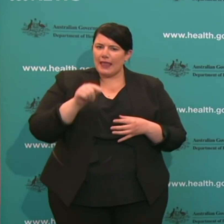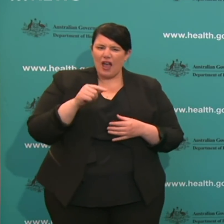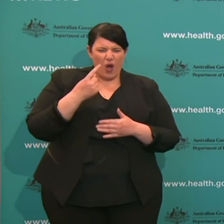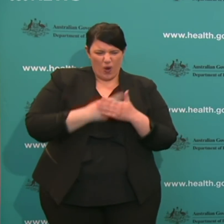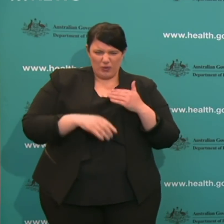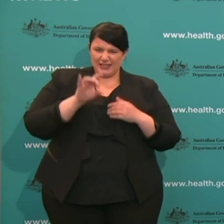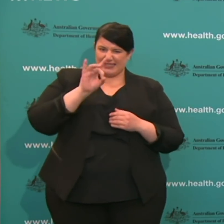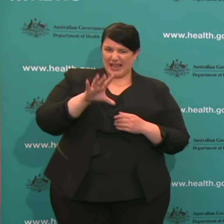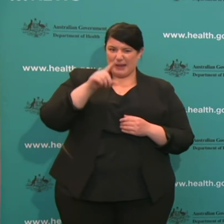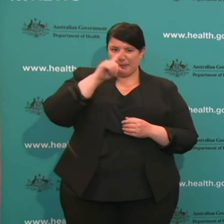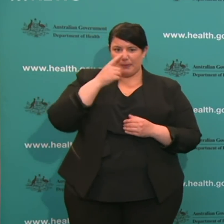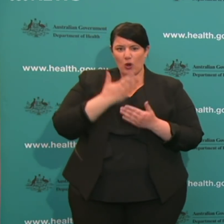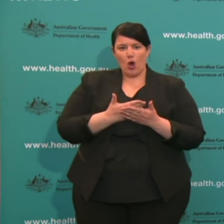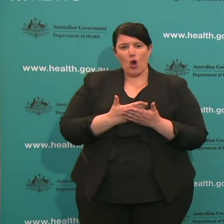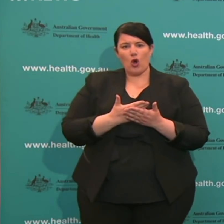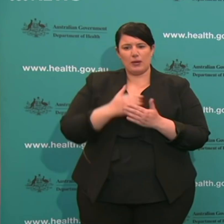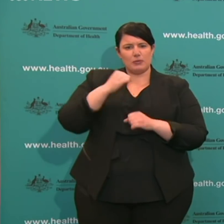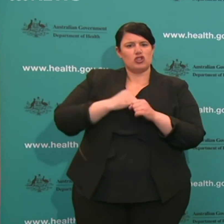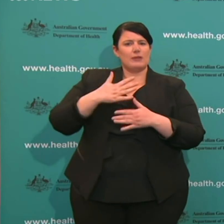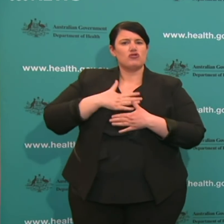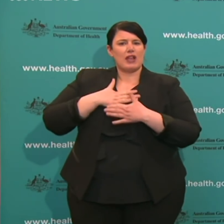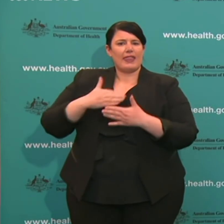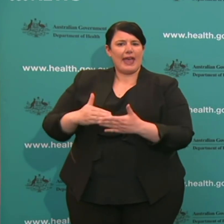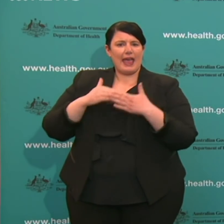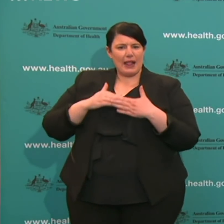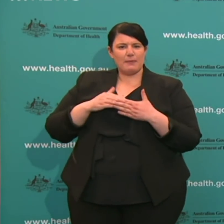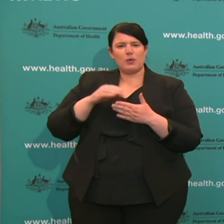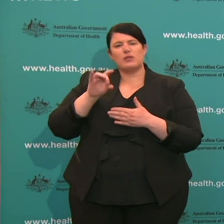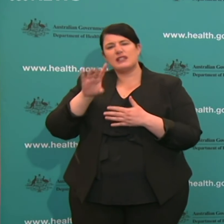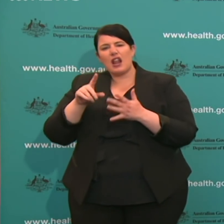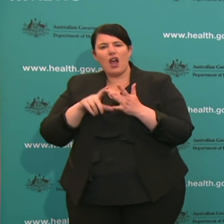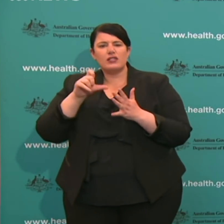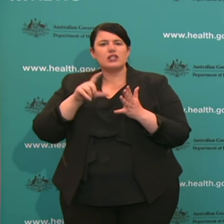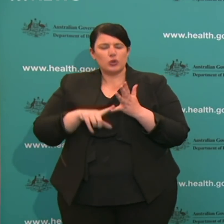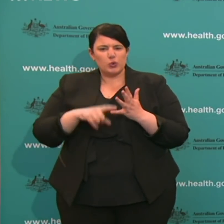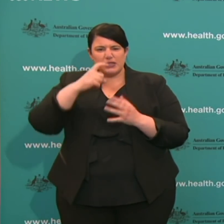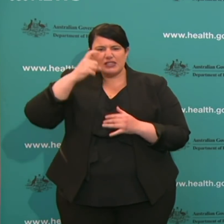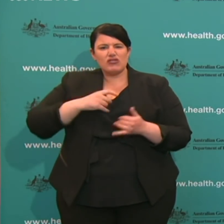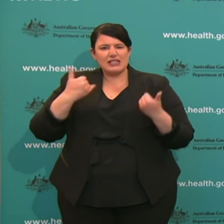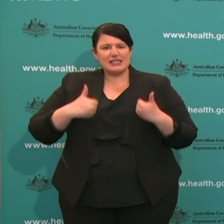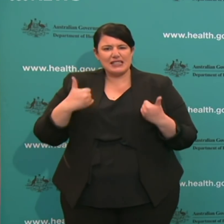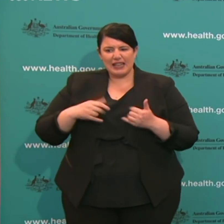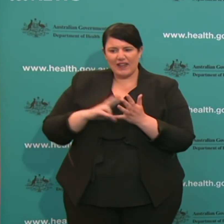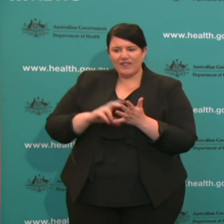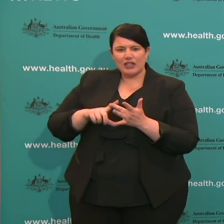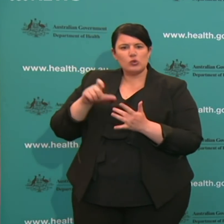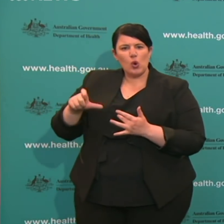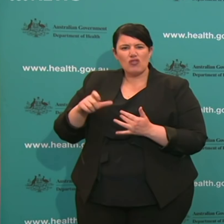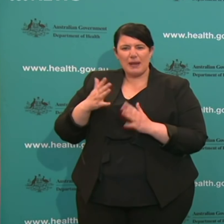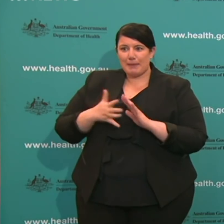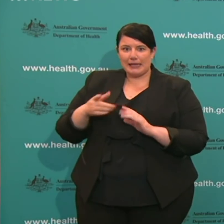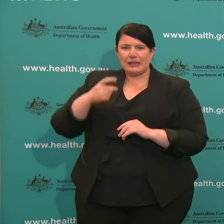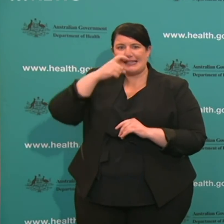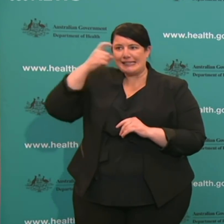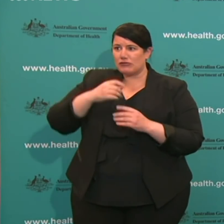less than 10 patients on ventilators and 10 in ICU in intensive care down in Victoria at the moment. So